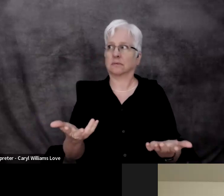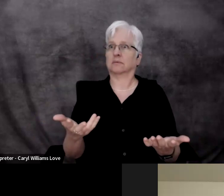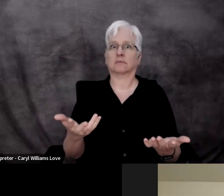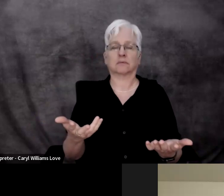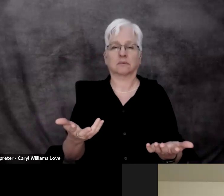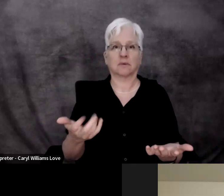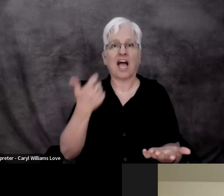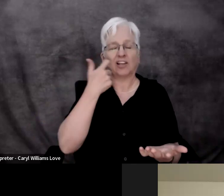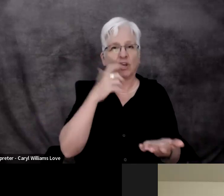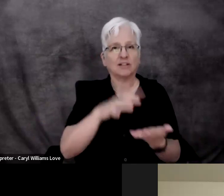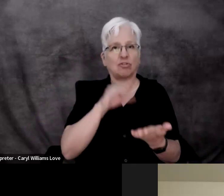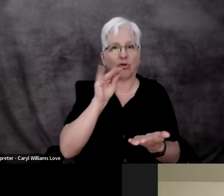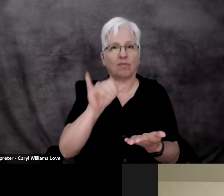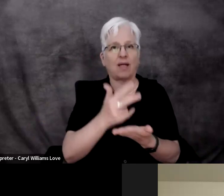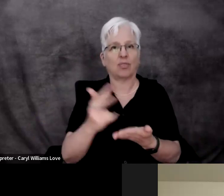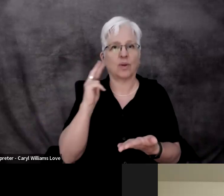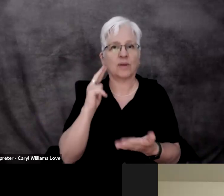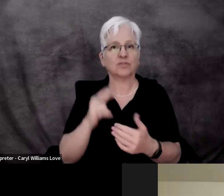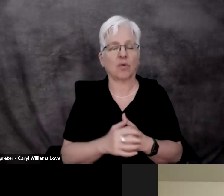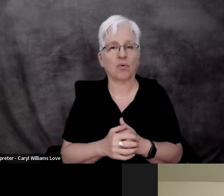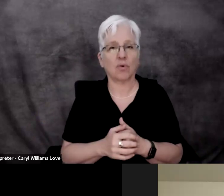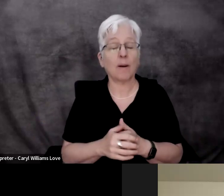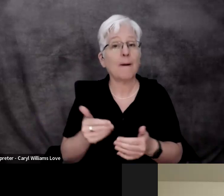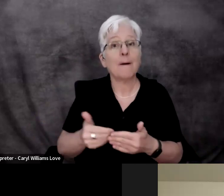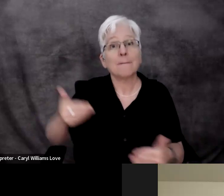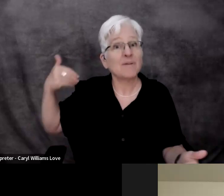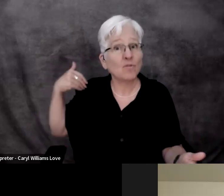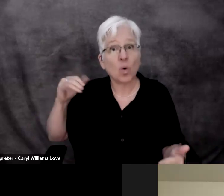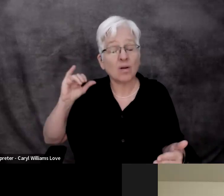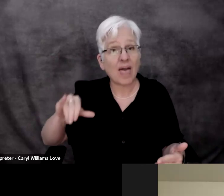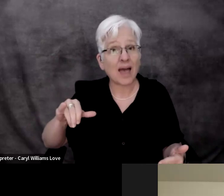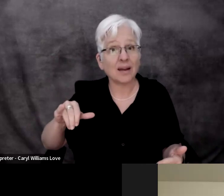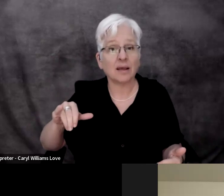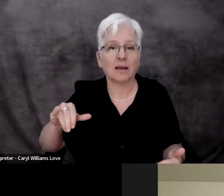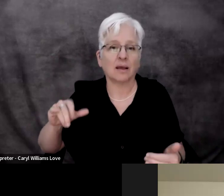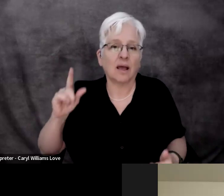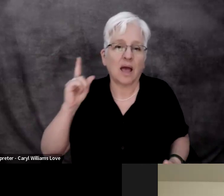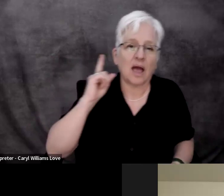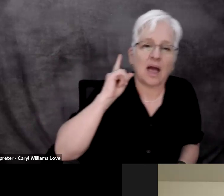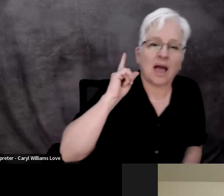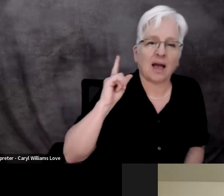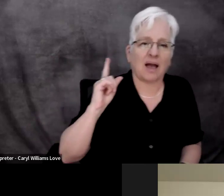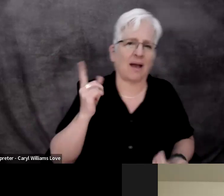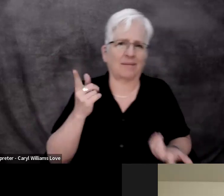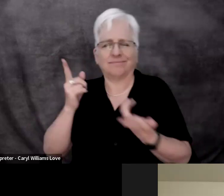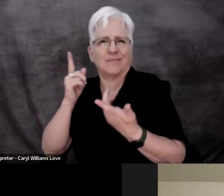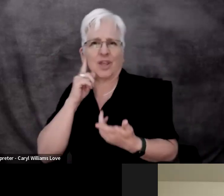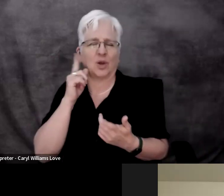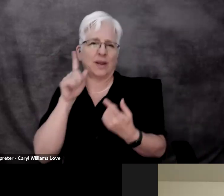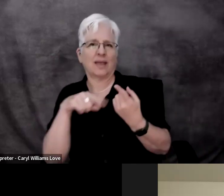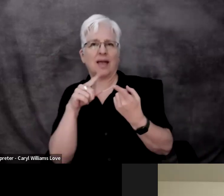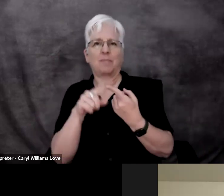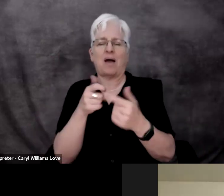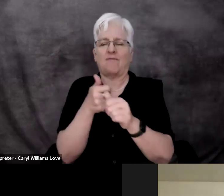weeks ago. Prior to that, I had heard about follow-up. Most of the time they're phone calls. Phone